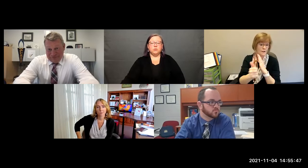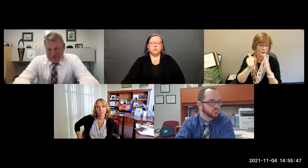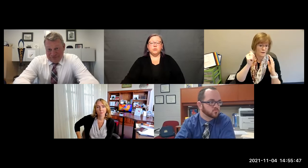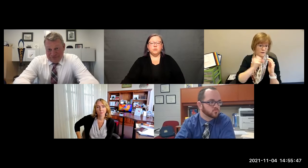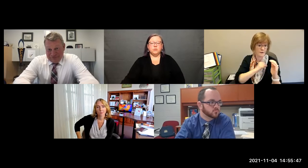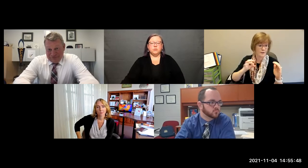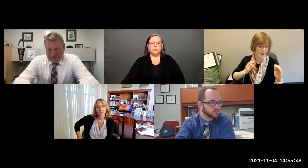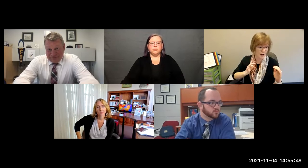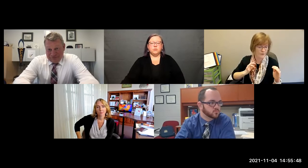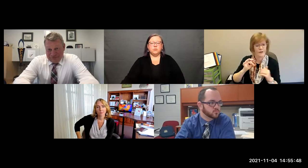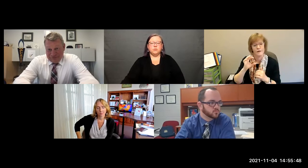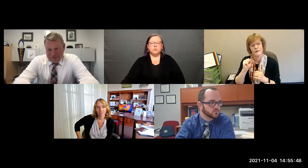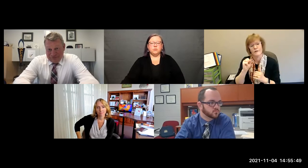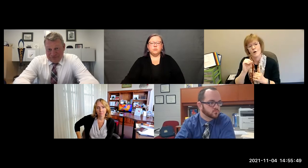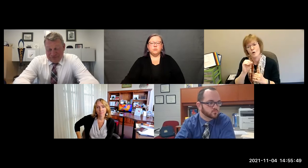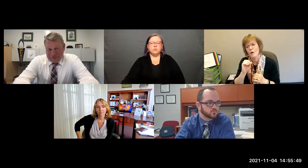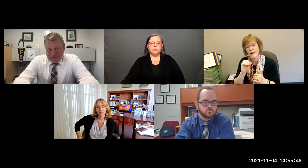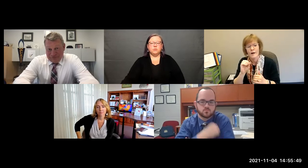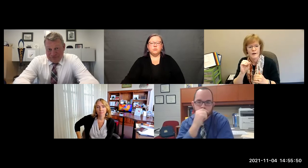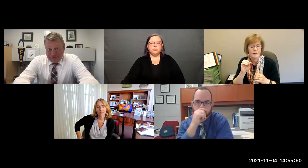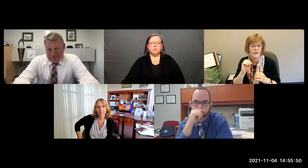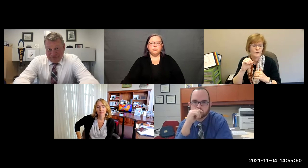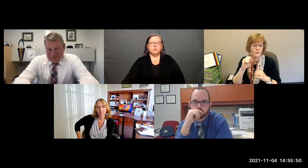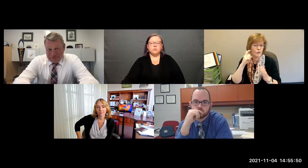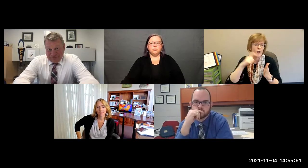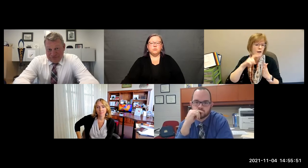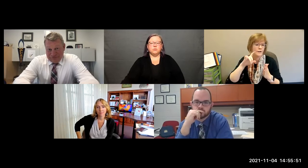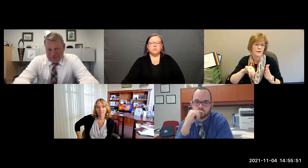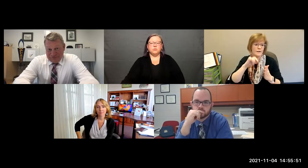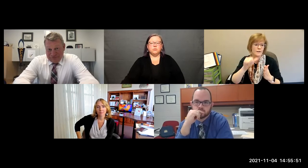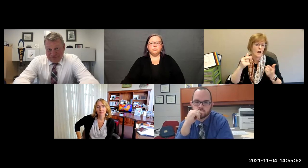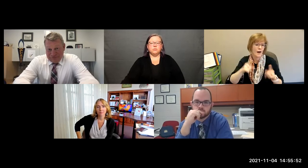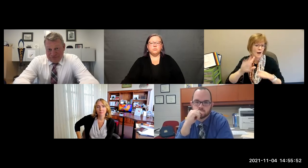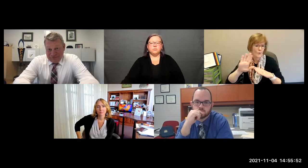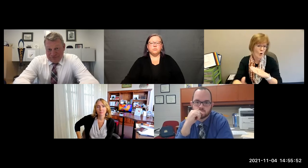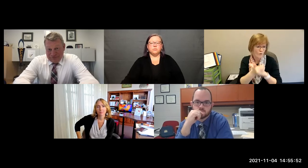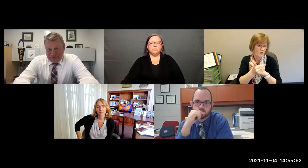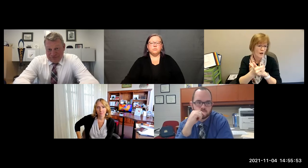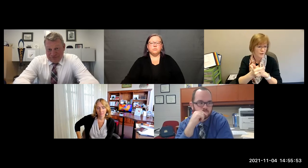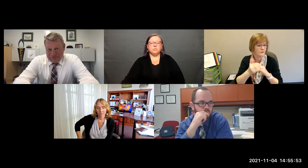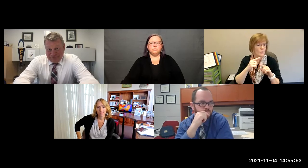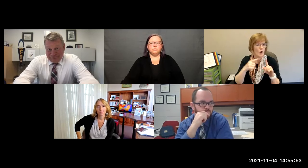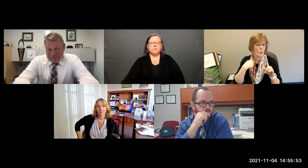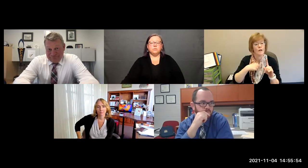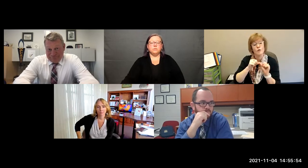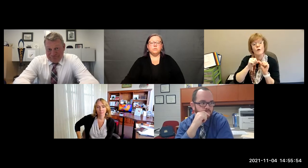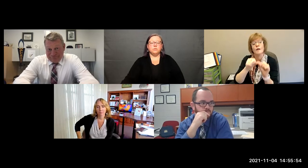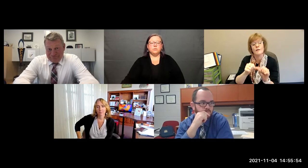our own structural breakdowns because we can't sustain the staffing that we need, then recognizing these changes are not going to happen